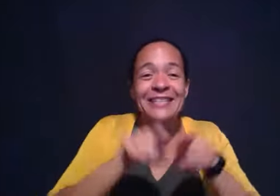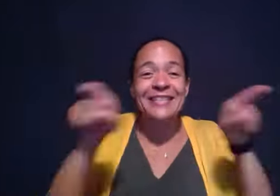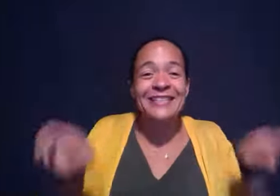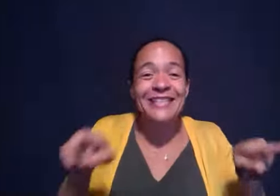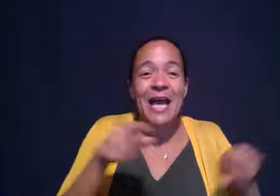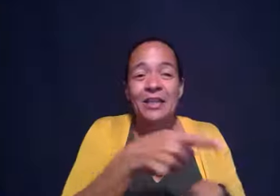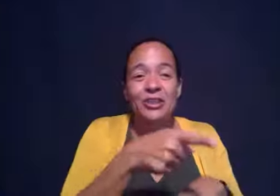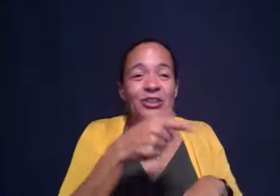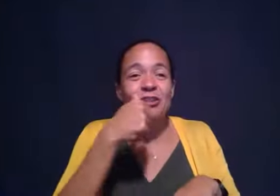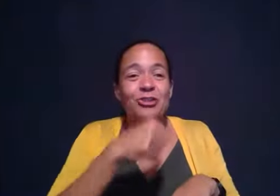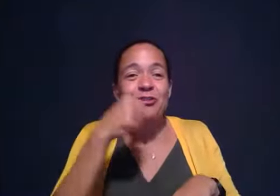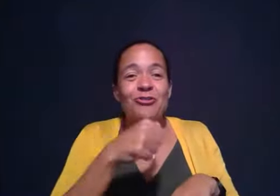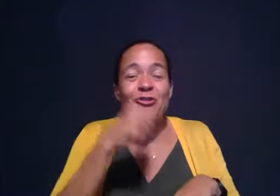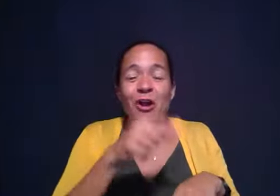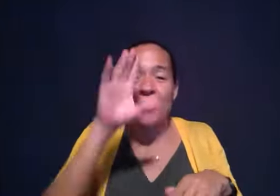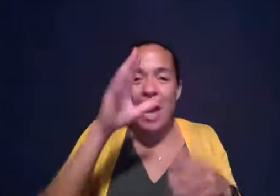how to giggle. I still can't giggle.